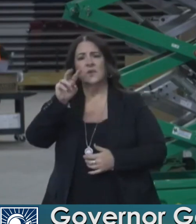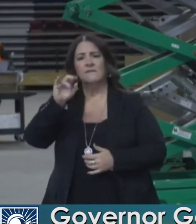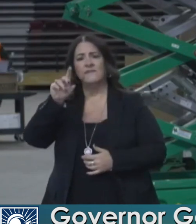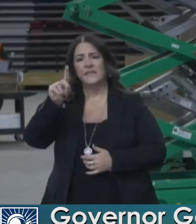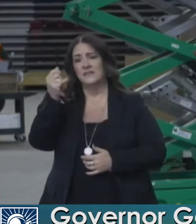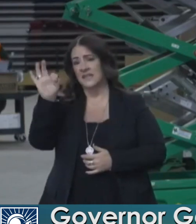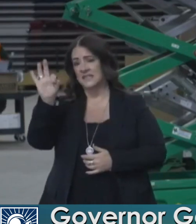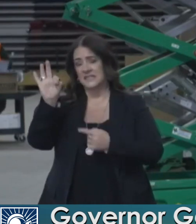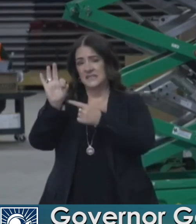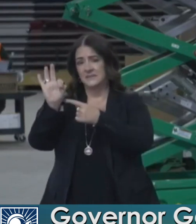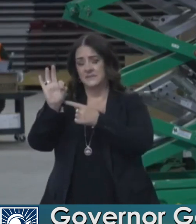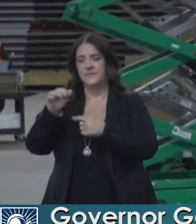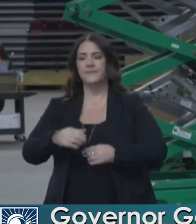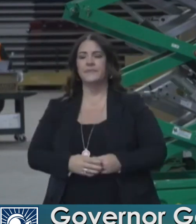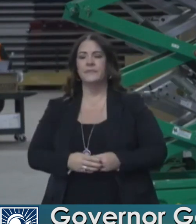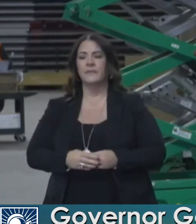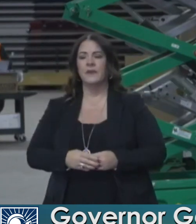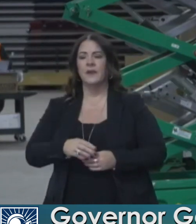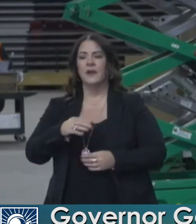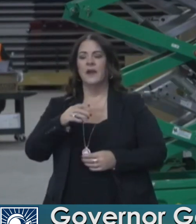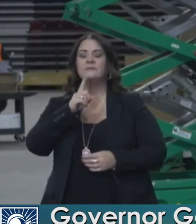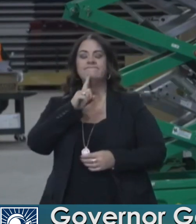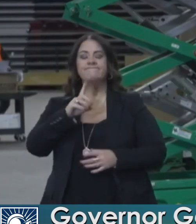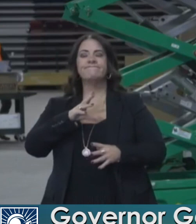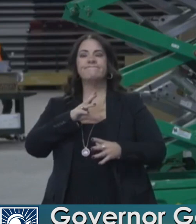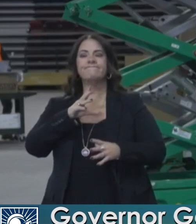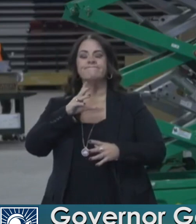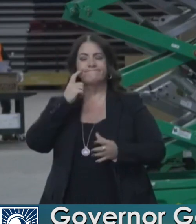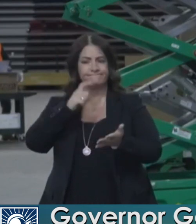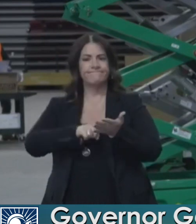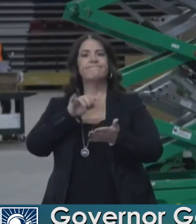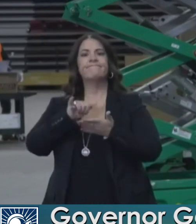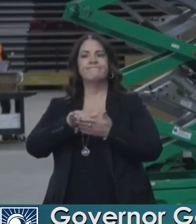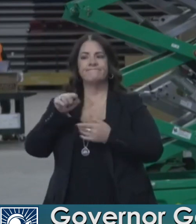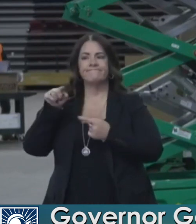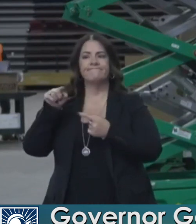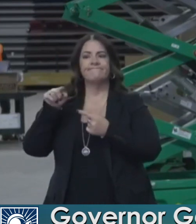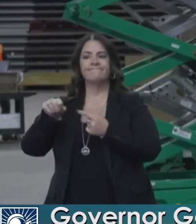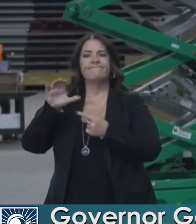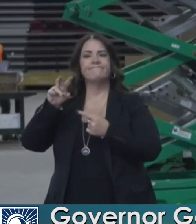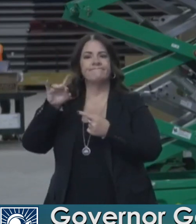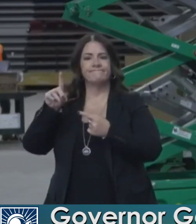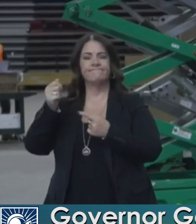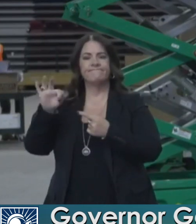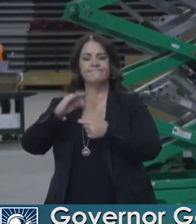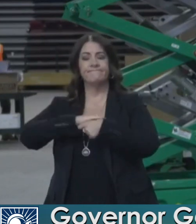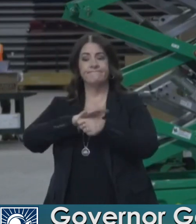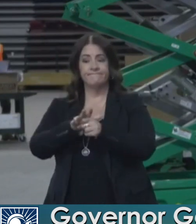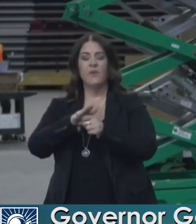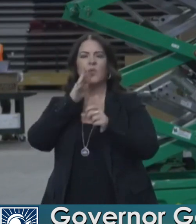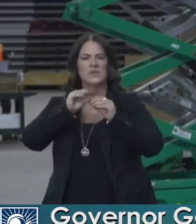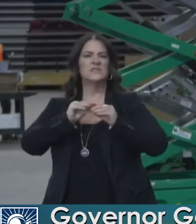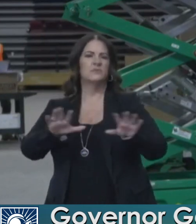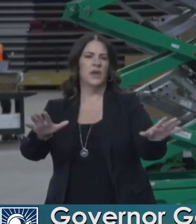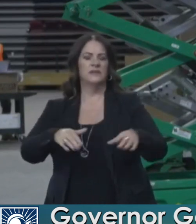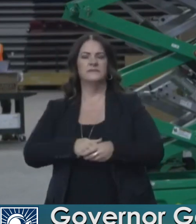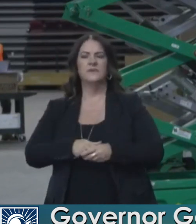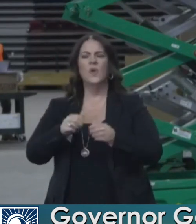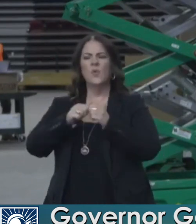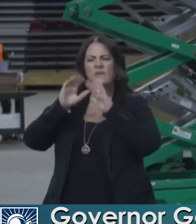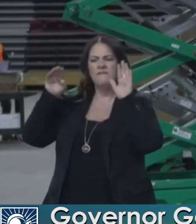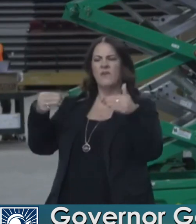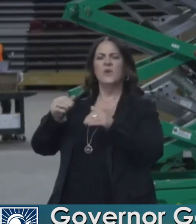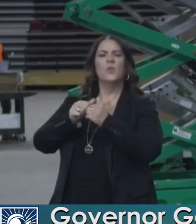that this virus was going to spread. That was brought further into focus with the Grand Princess Cruise Line,